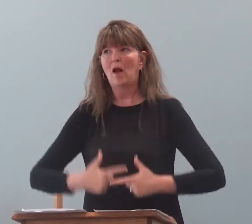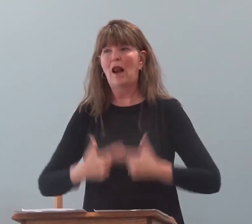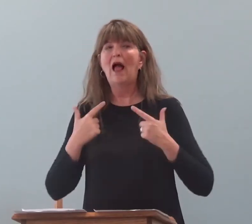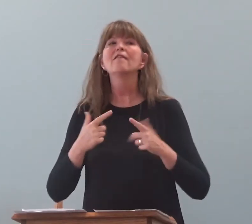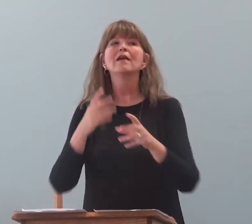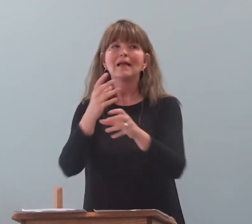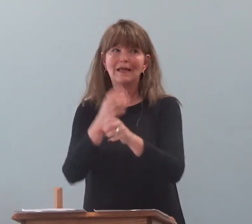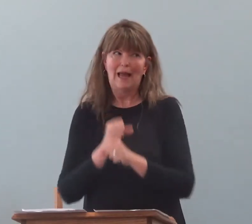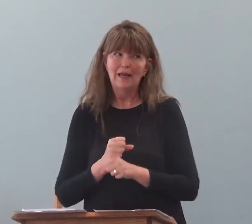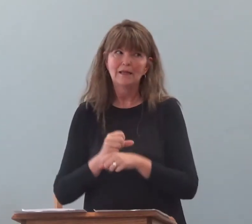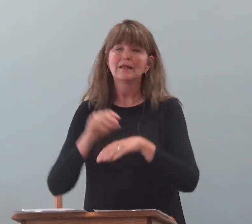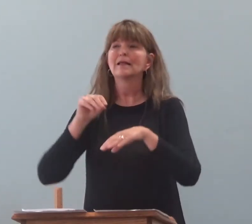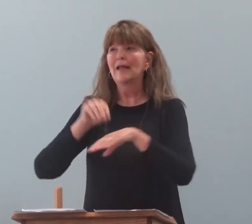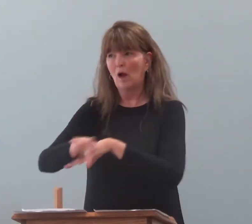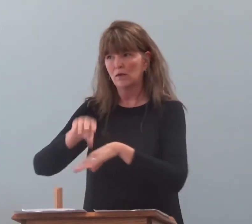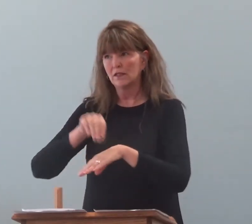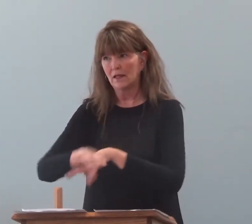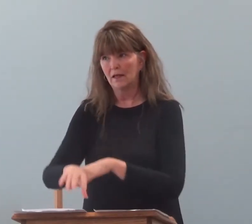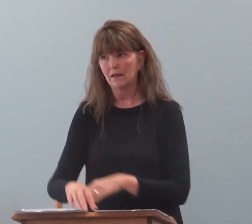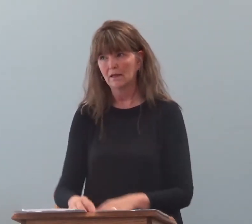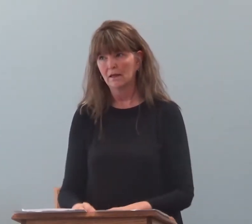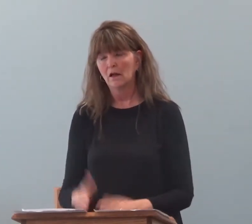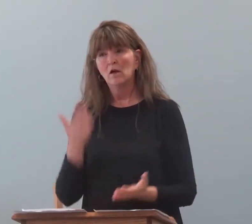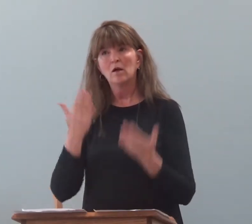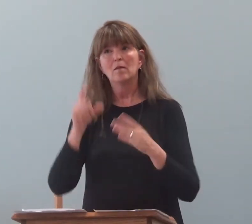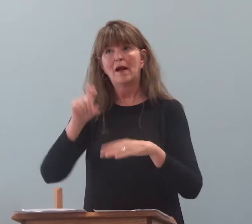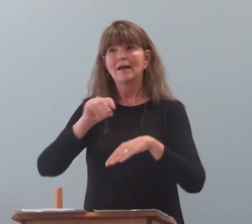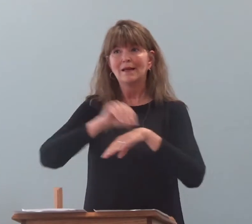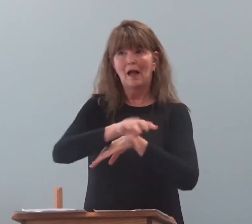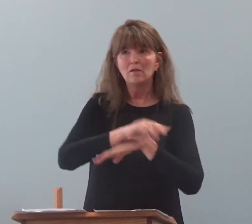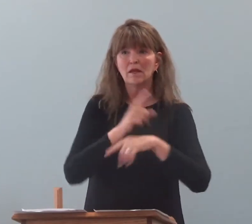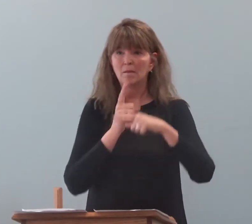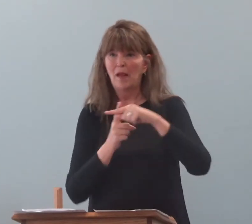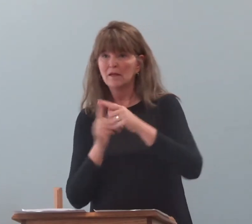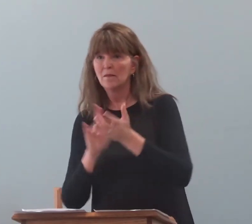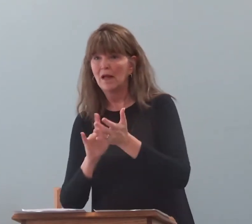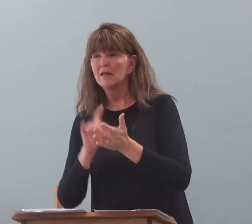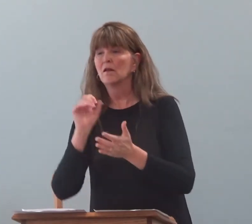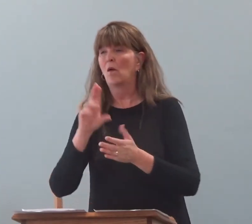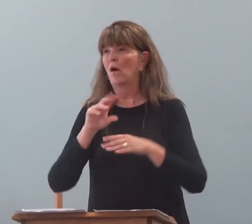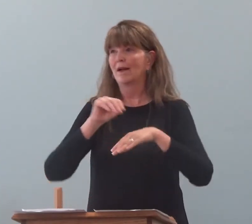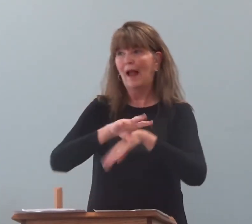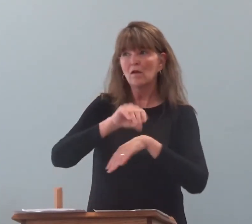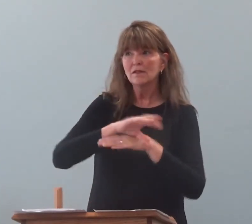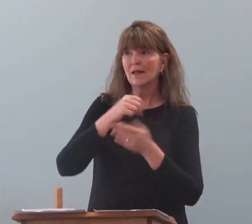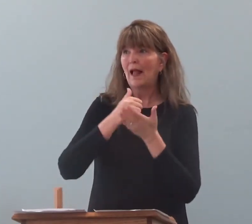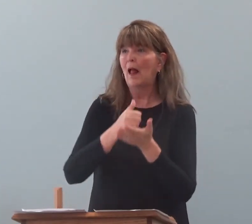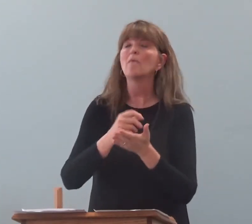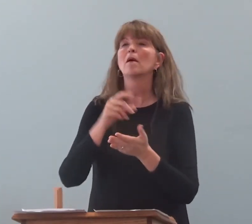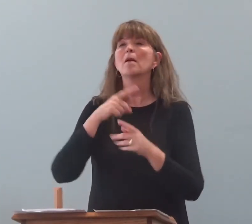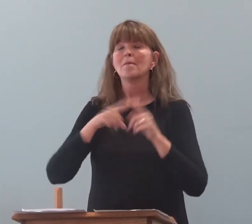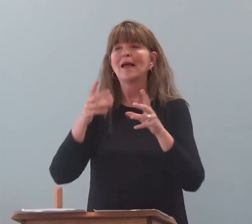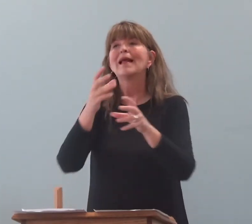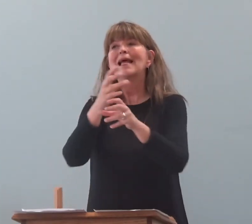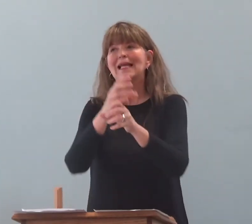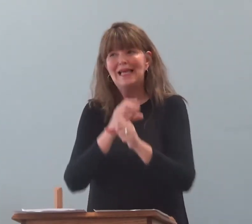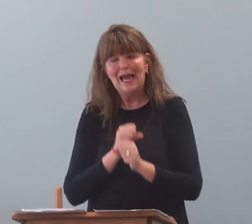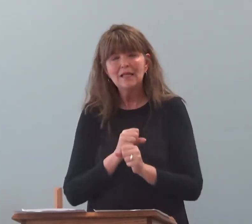that. Or if you have really overwhelmingly negative thoughts about life, you need to get counseling. And it may take counseling, it may